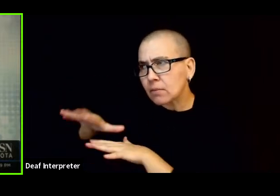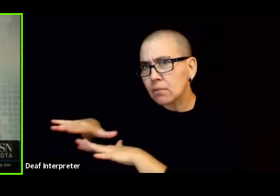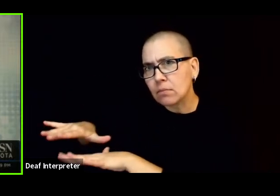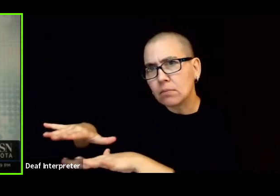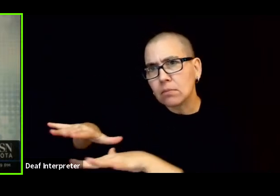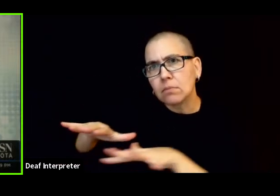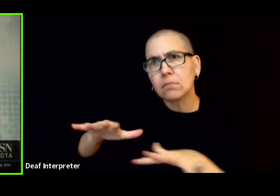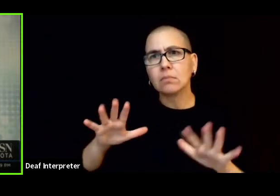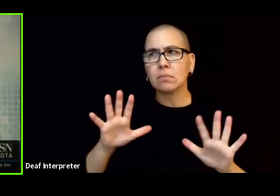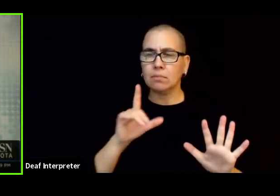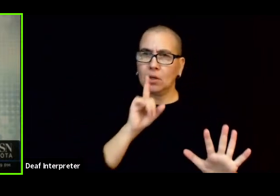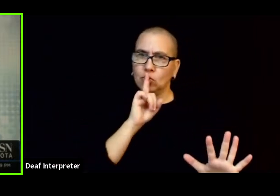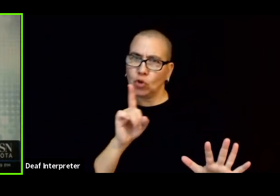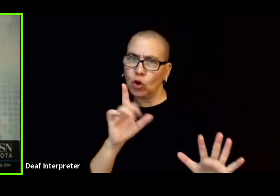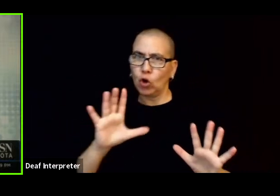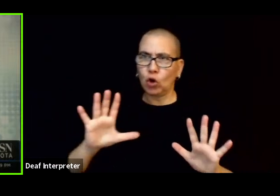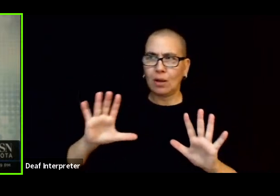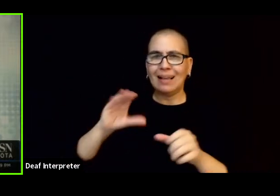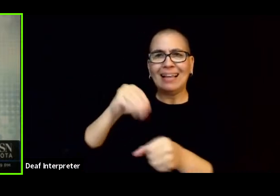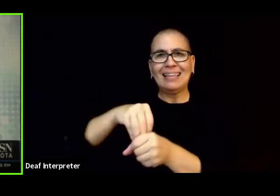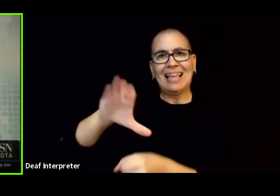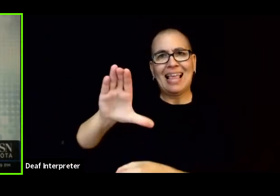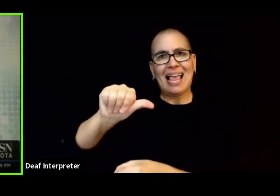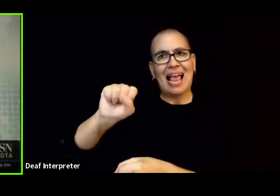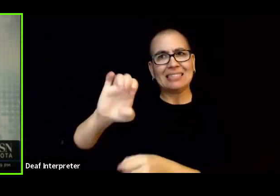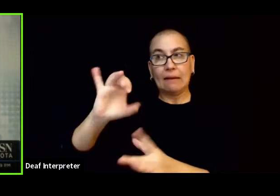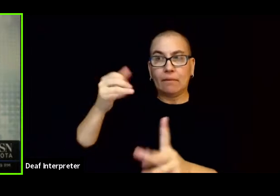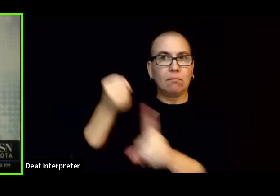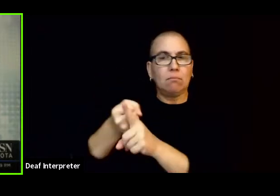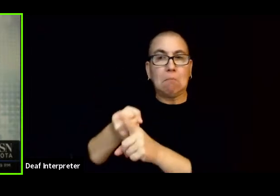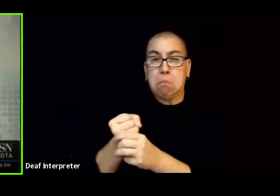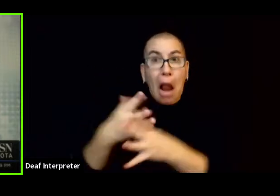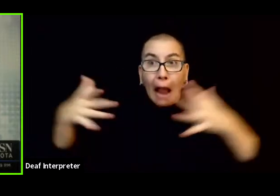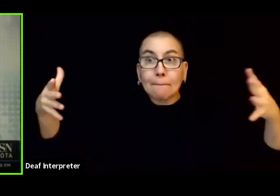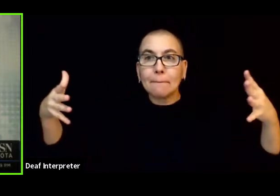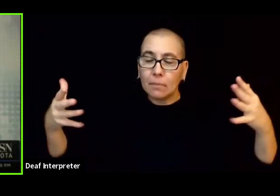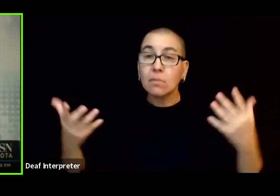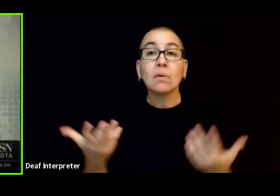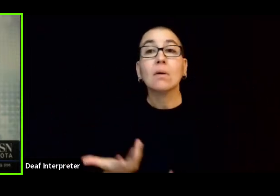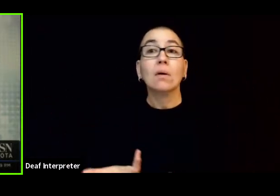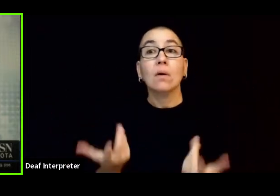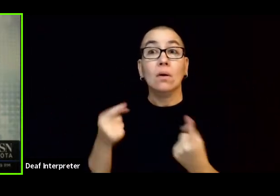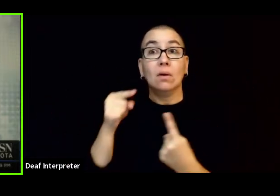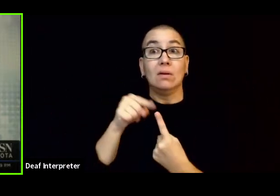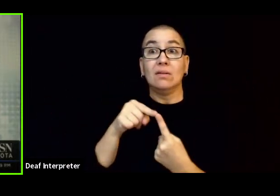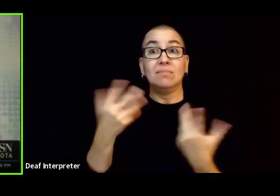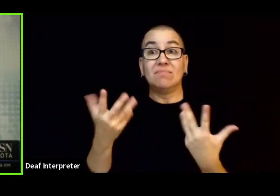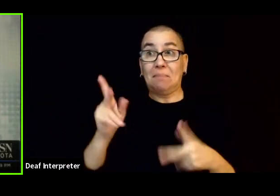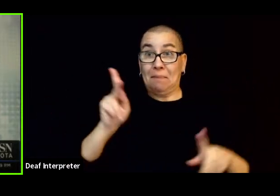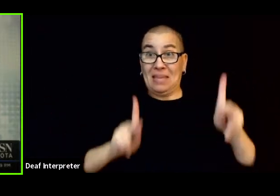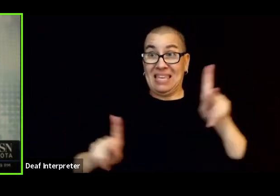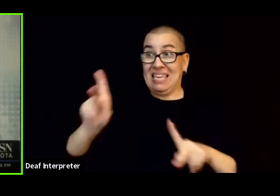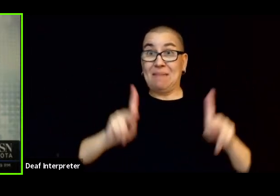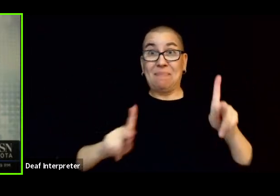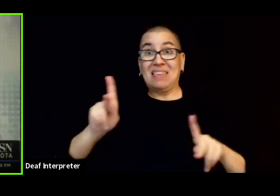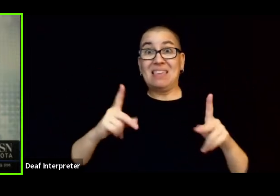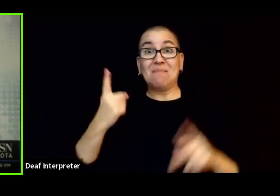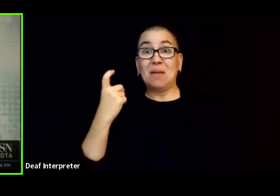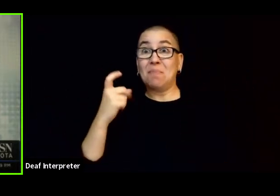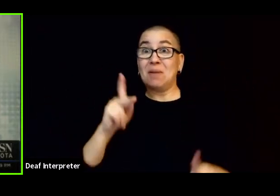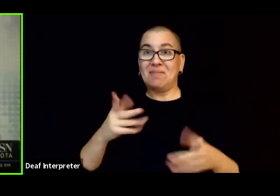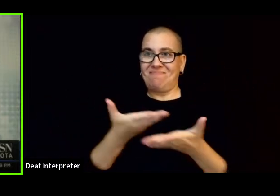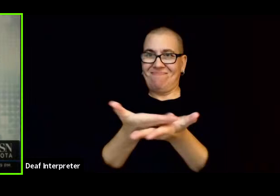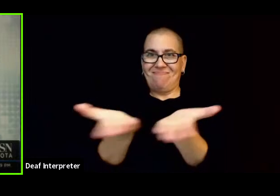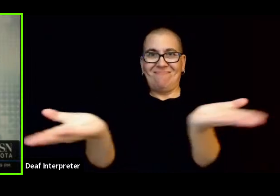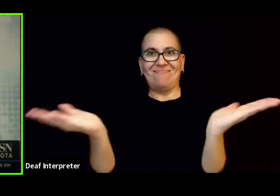the support of the citizens of Minnesota to take measures such as social distancing and masks to help curb the spread and keep